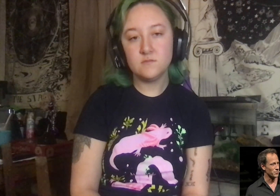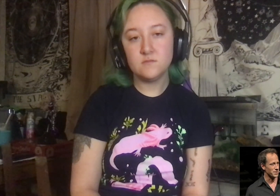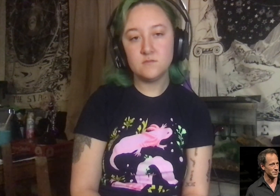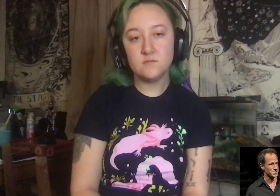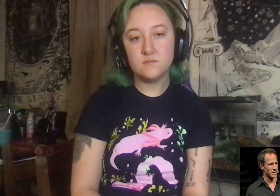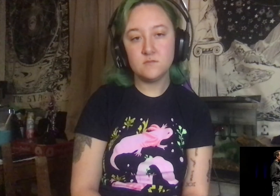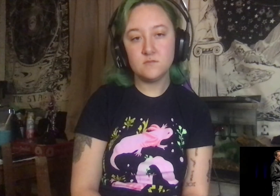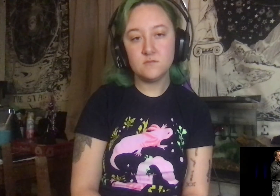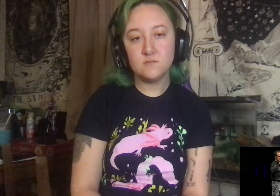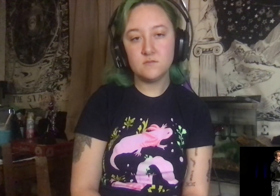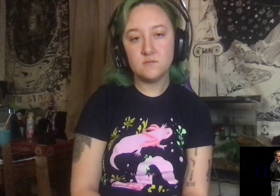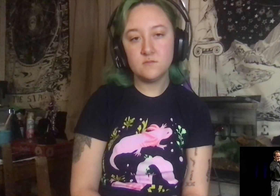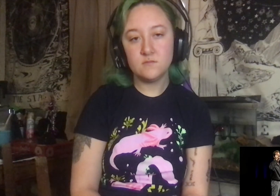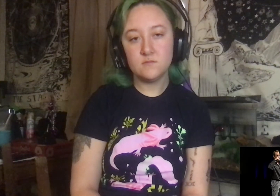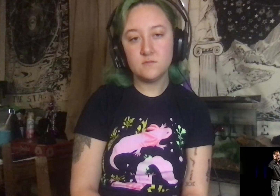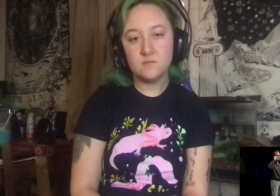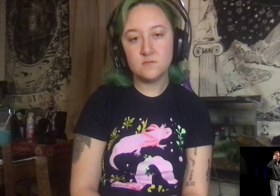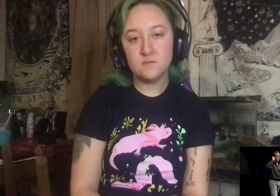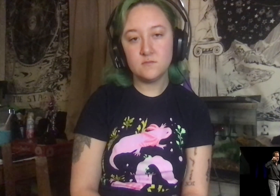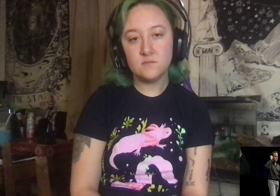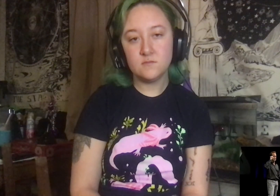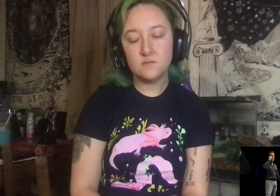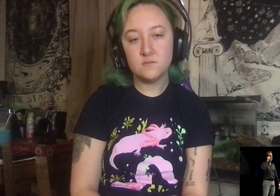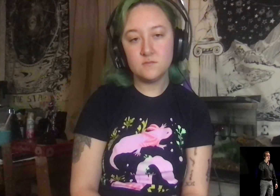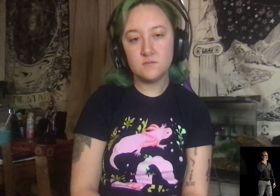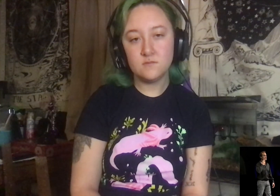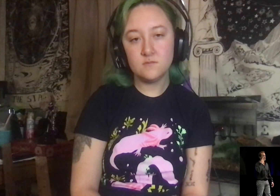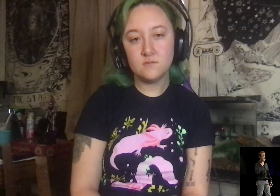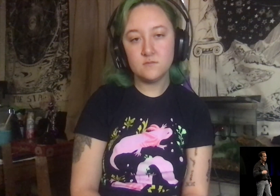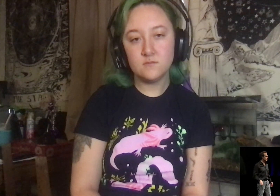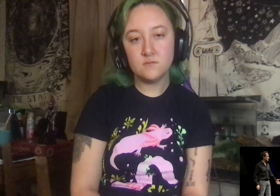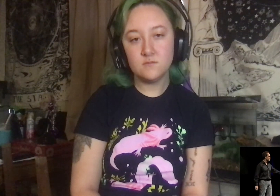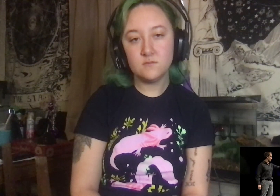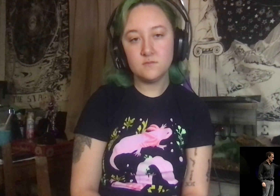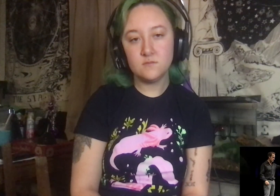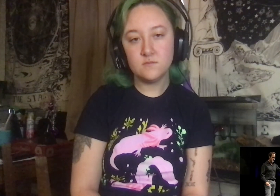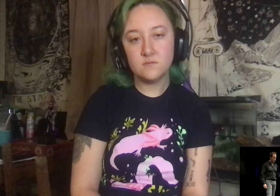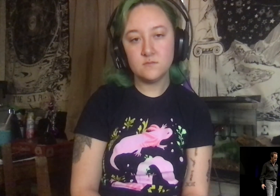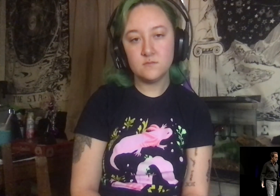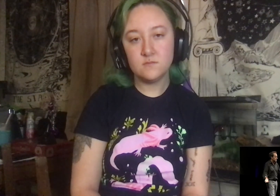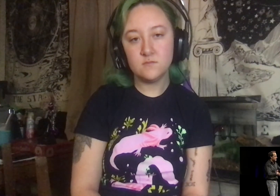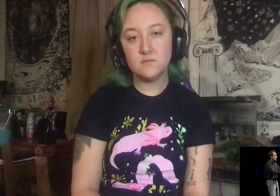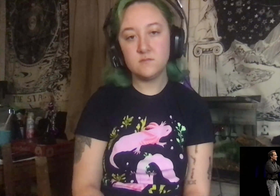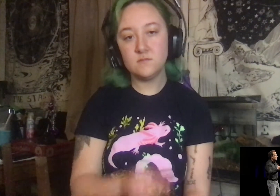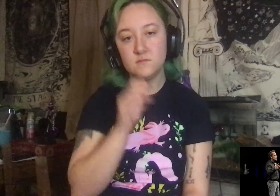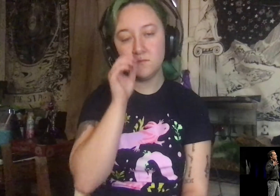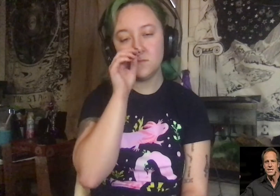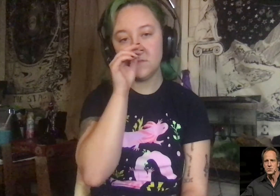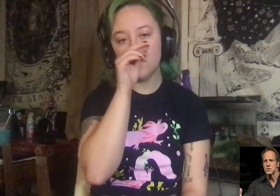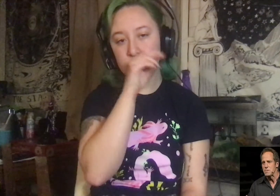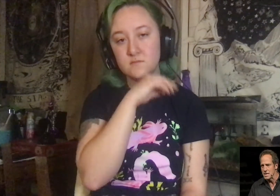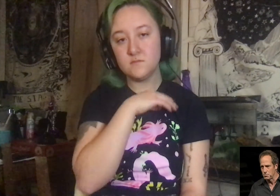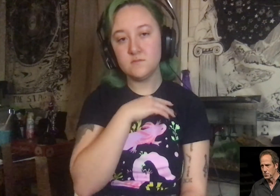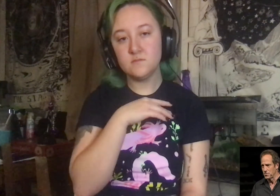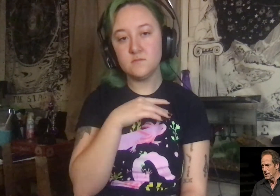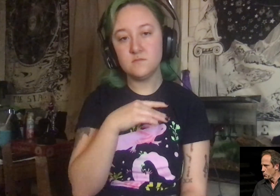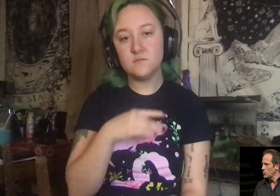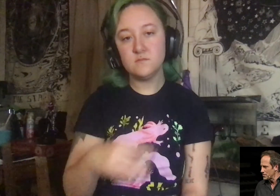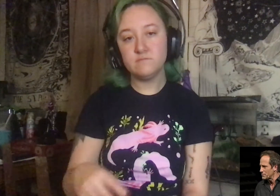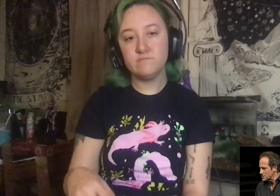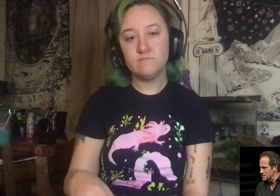every 4 years, right? I can still see Hillary doing the shots of rye, dribbling down her chin with the steel workers. These are the people that I work